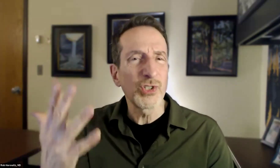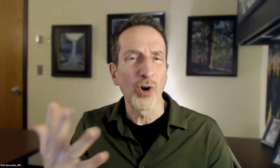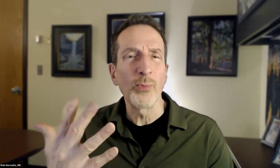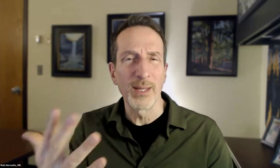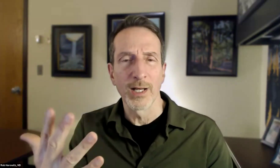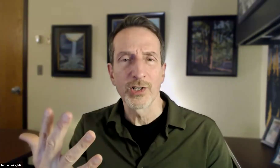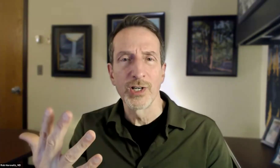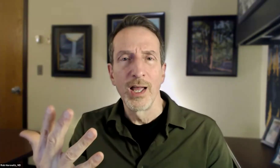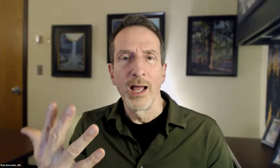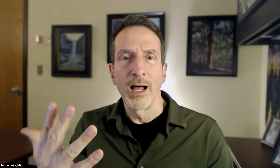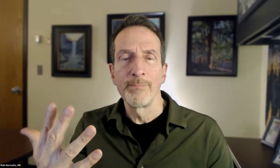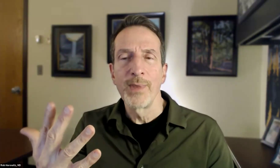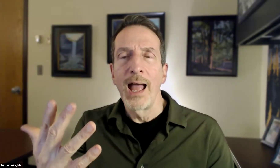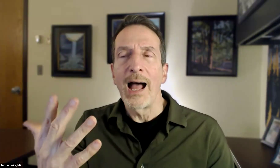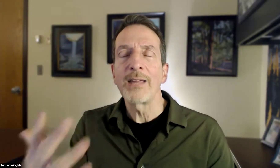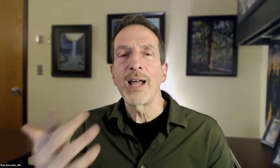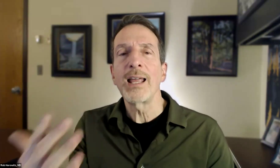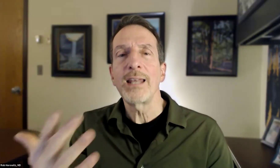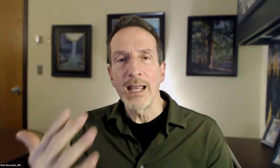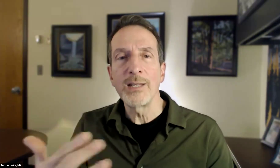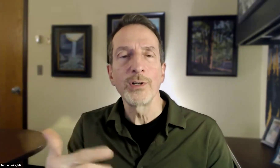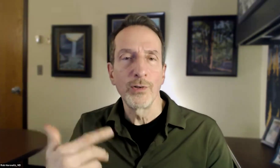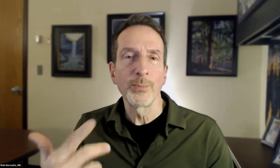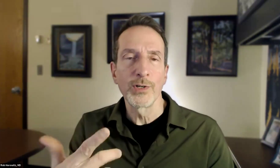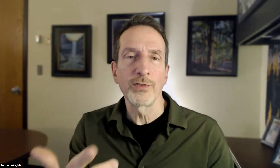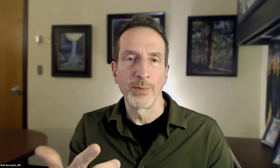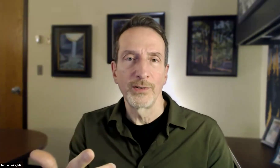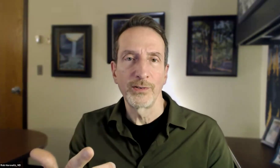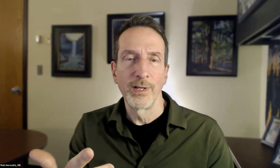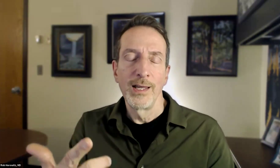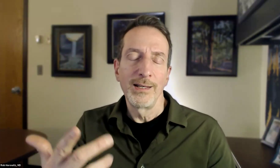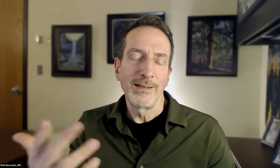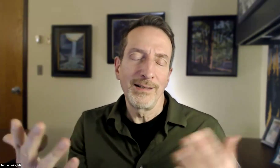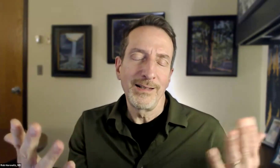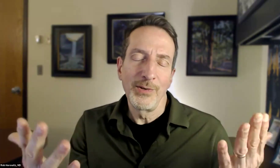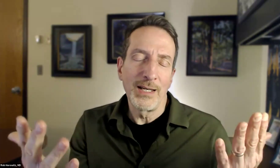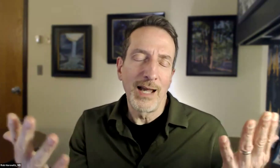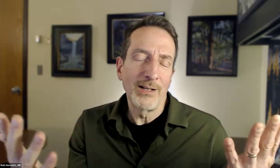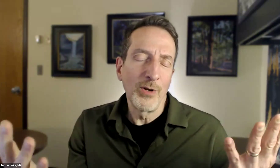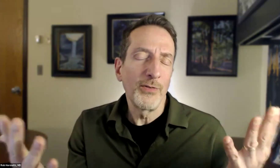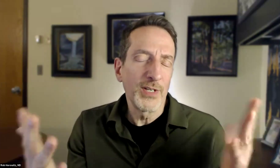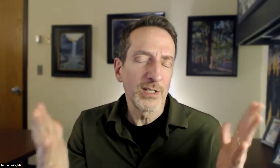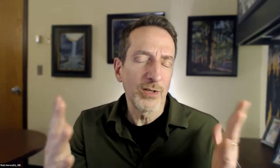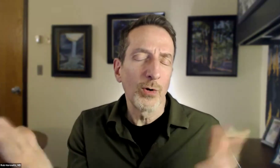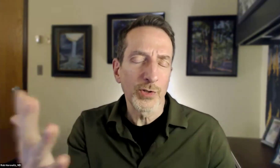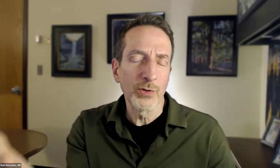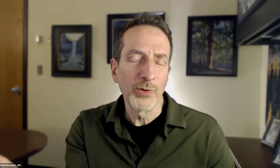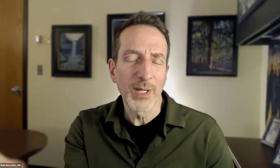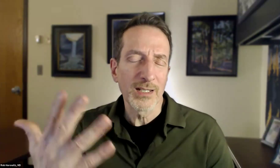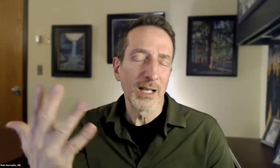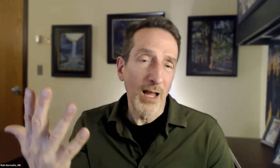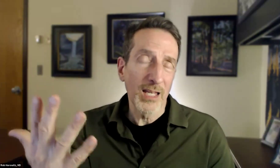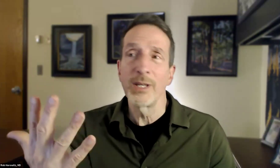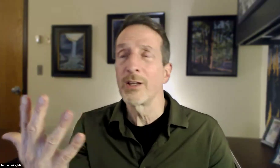didn't really show me much. Um, I have not had anyone who emerged from this, and I don't know if this is the whole